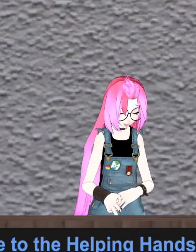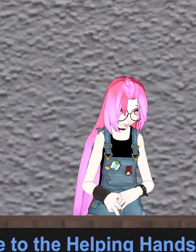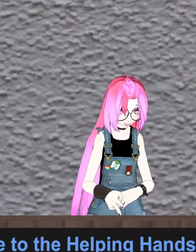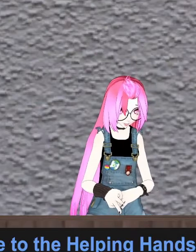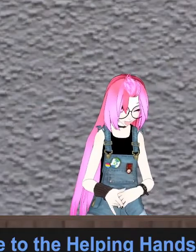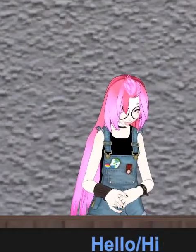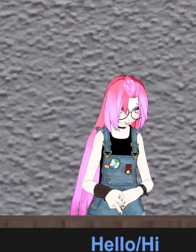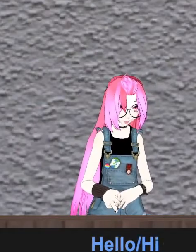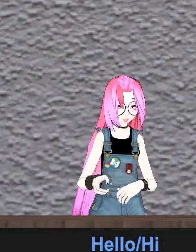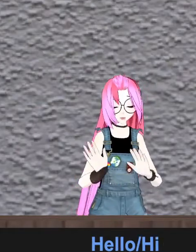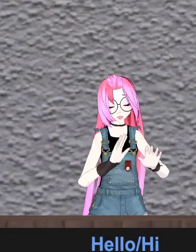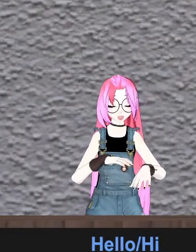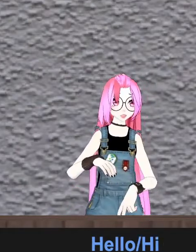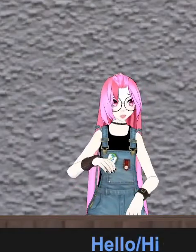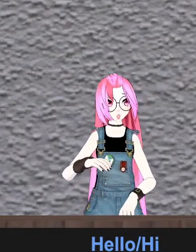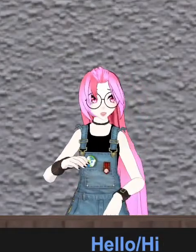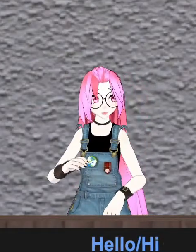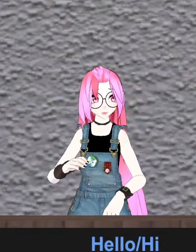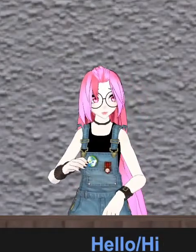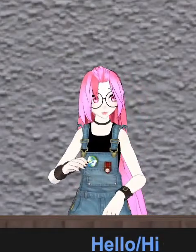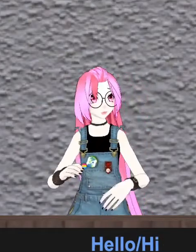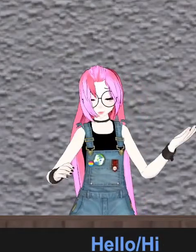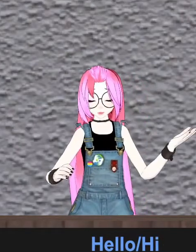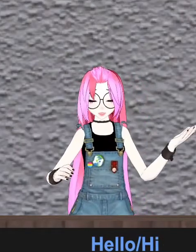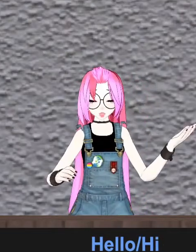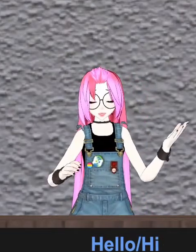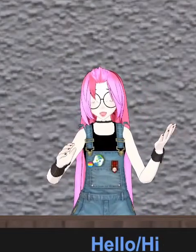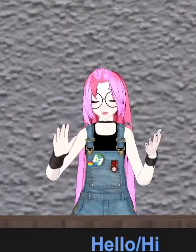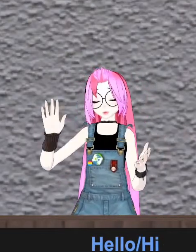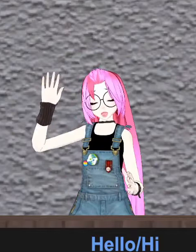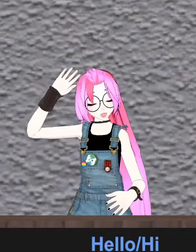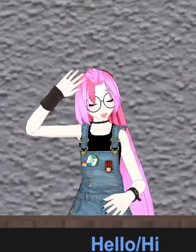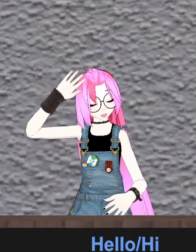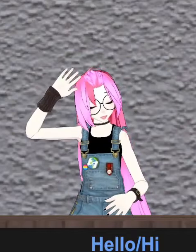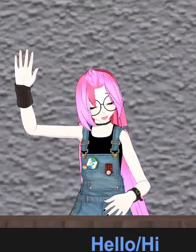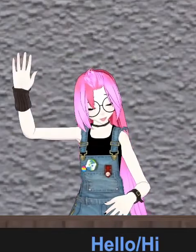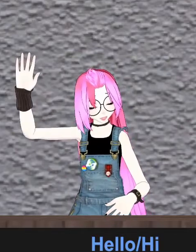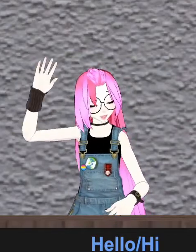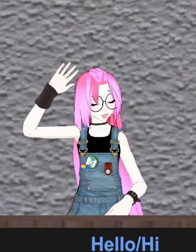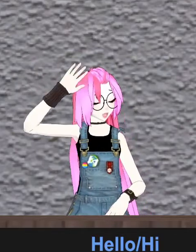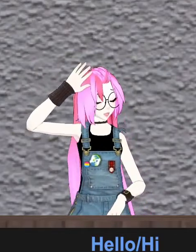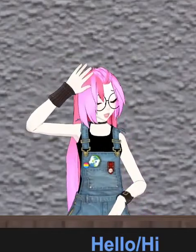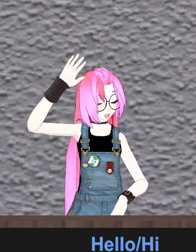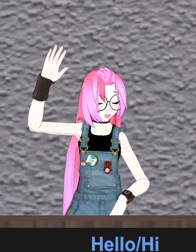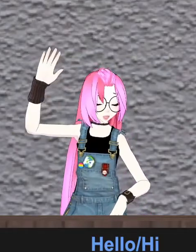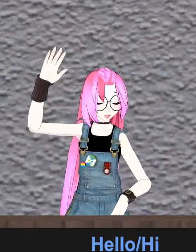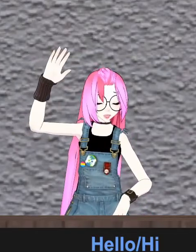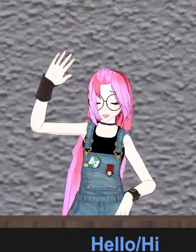We'll just start off with the real basic stuff, and we'll work up. So this one, of course, the official sign for hello, it's kind of like a